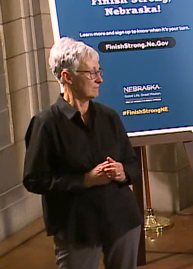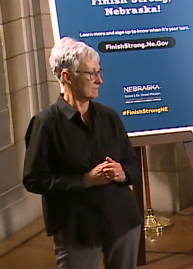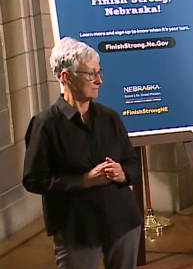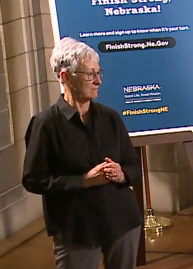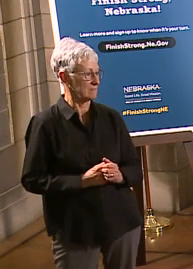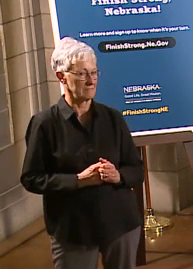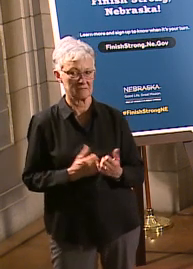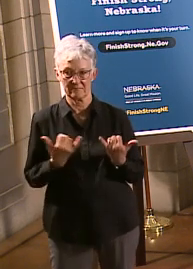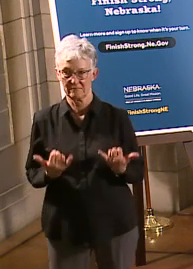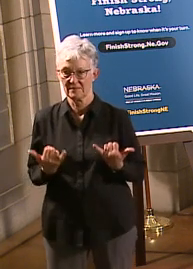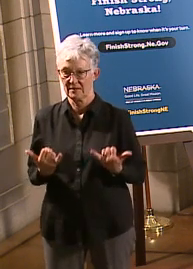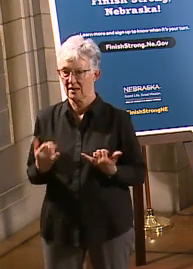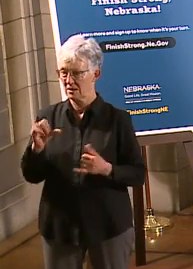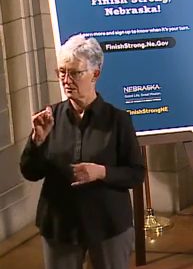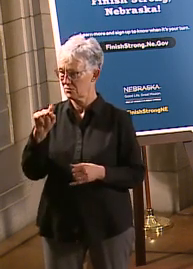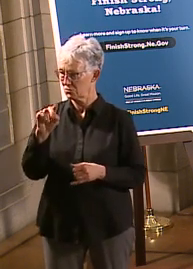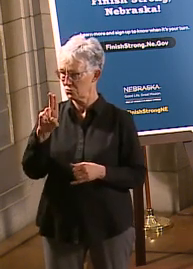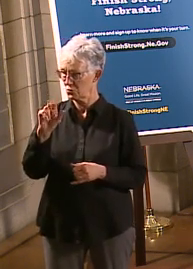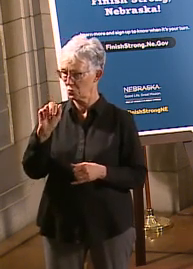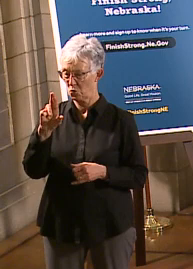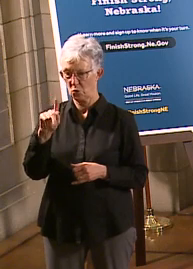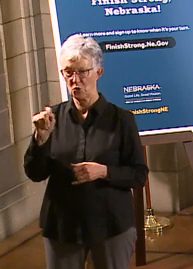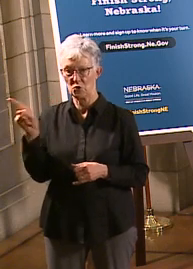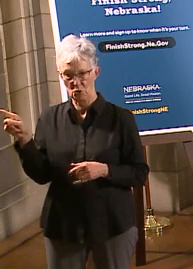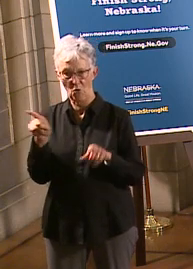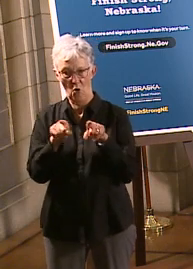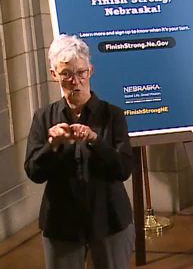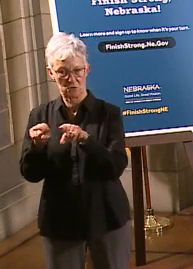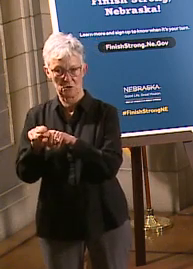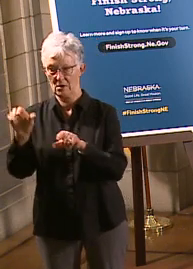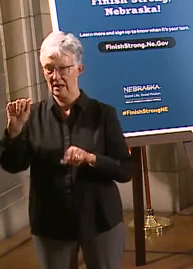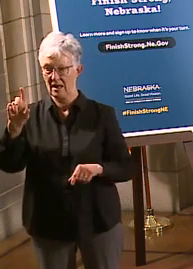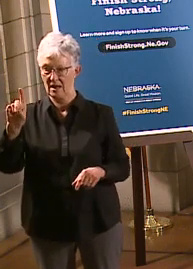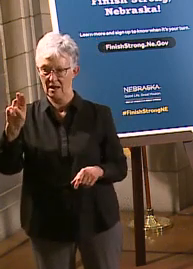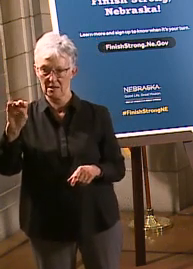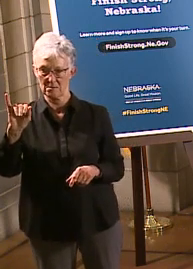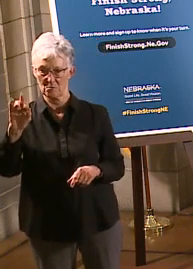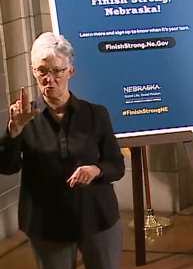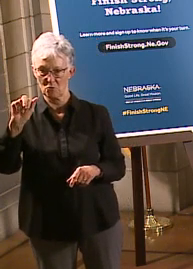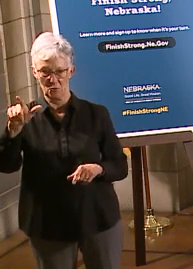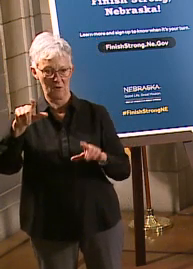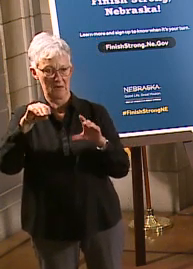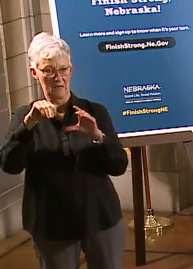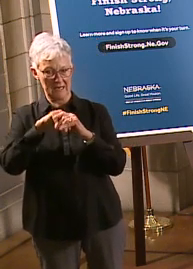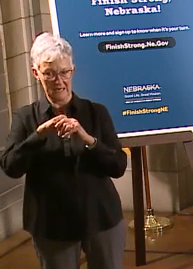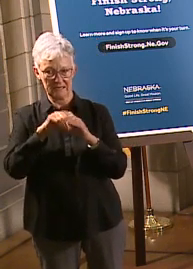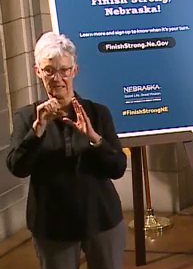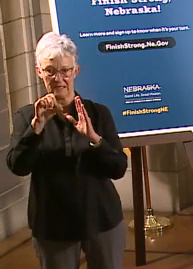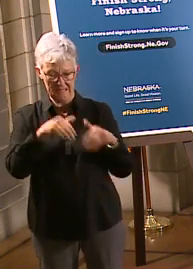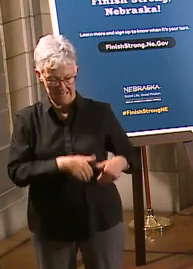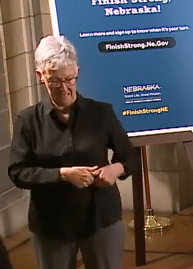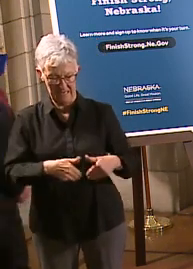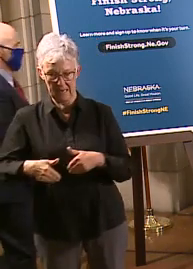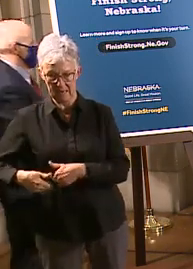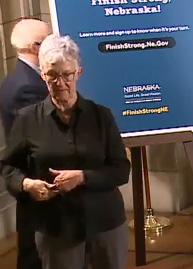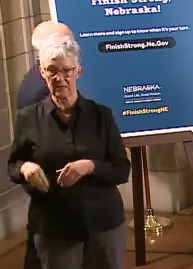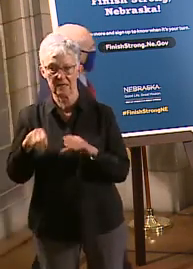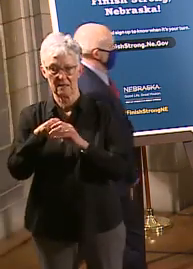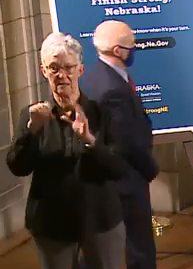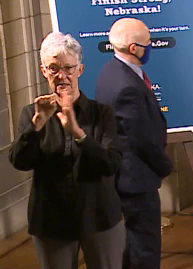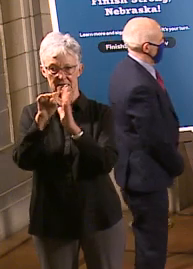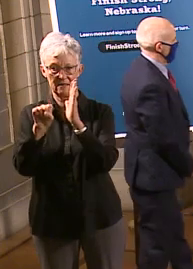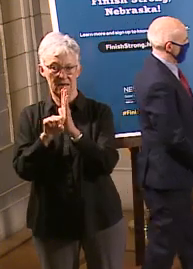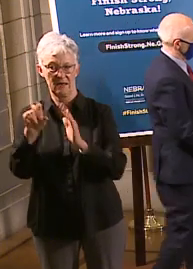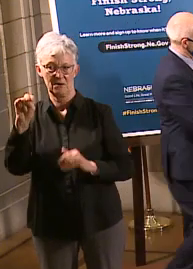And now, Stuart, you are an admiral in the great Navy of the state of Nebraska. Please come up and accept your admiralship.